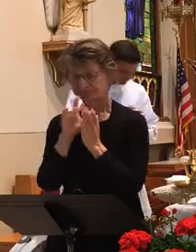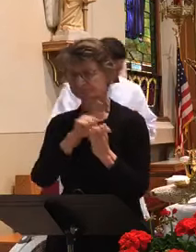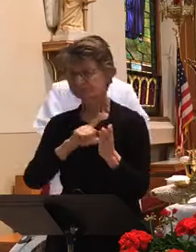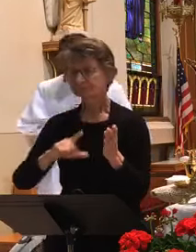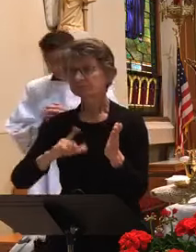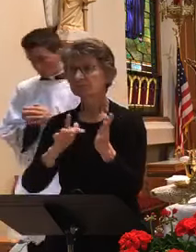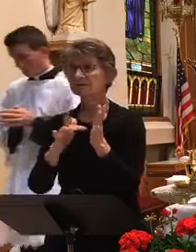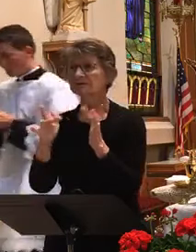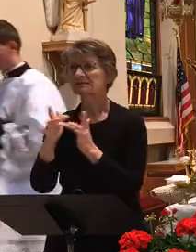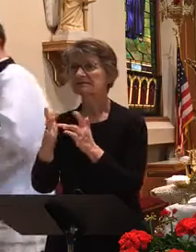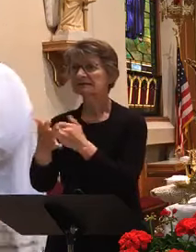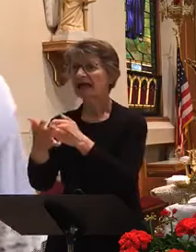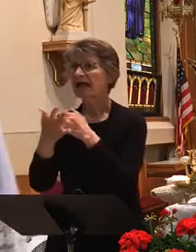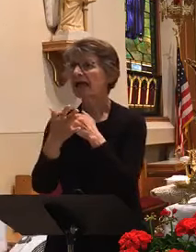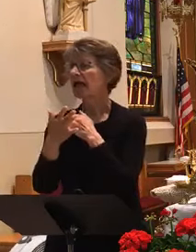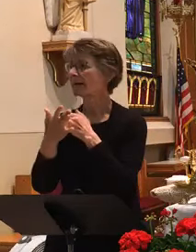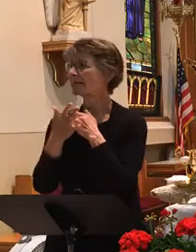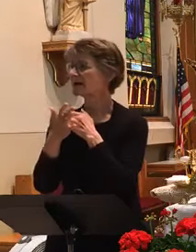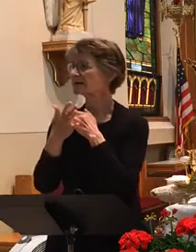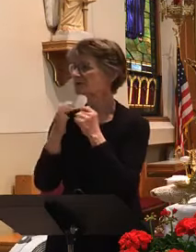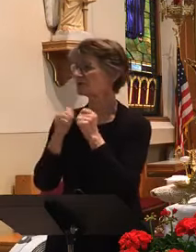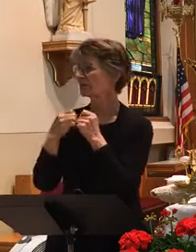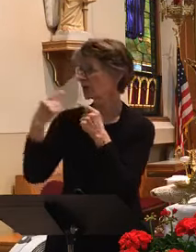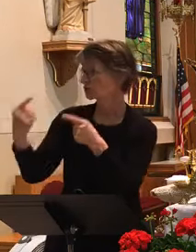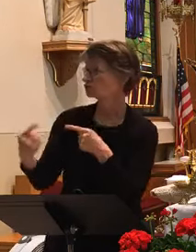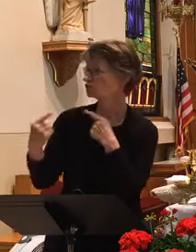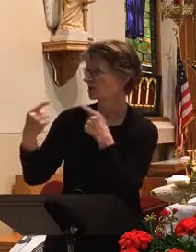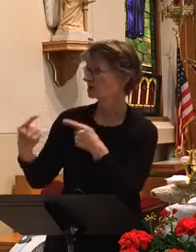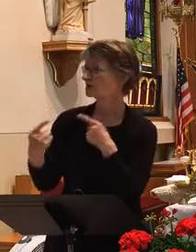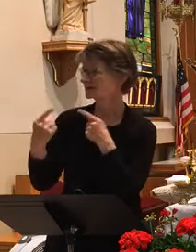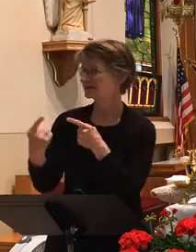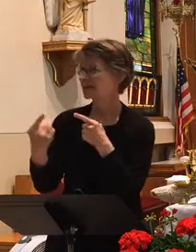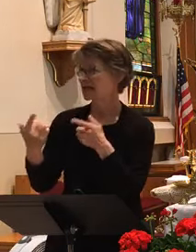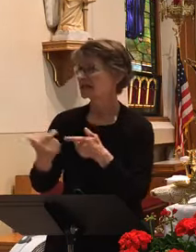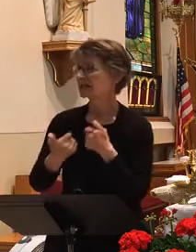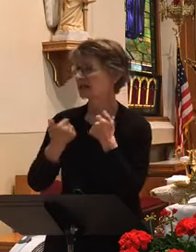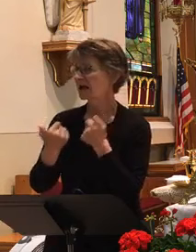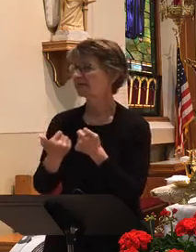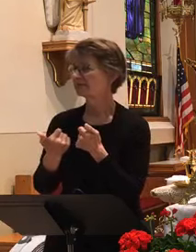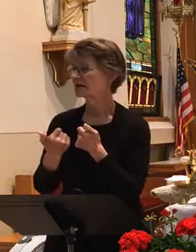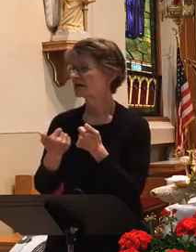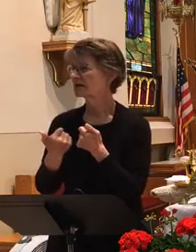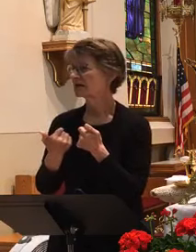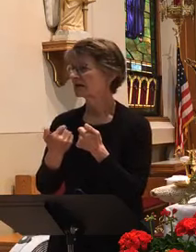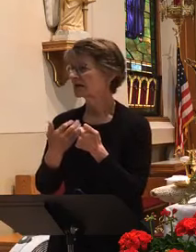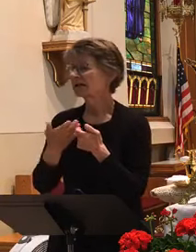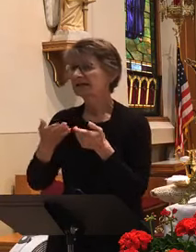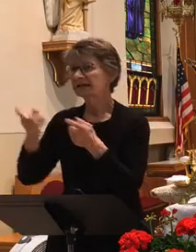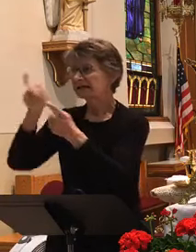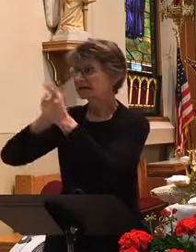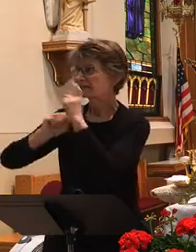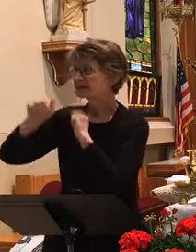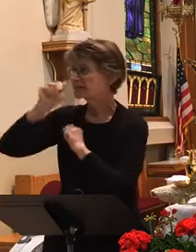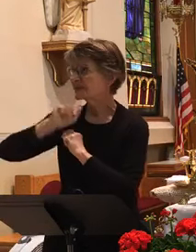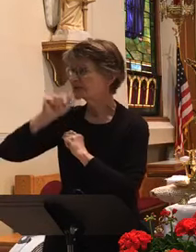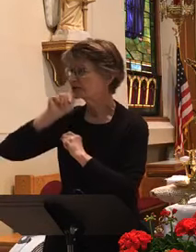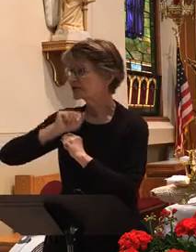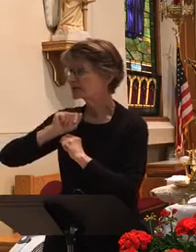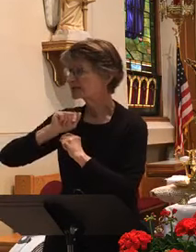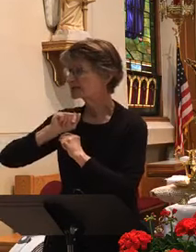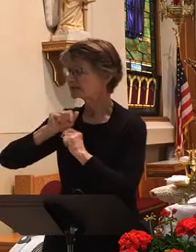the muck of the struggles of life, and that we can see with patience,